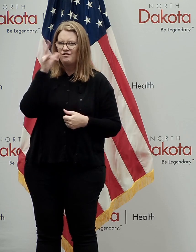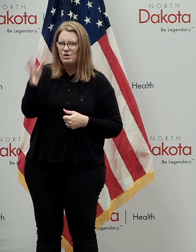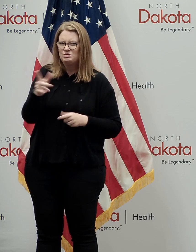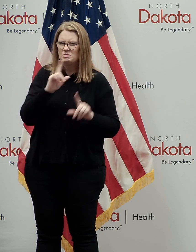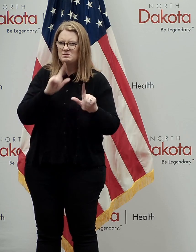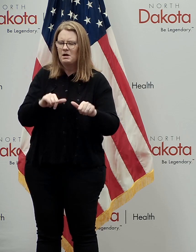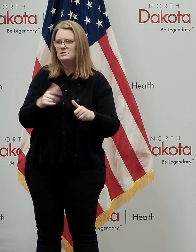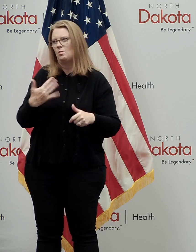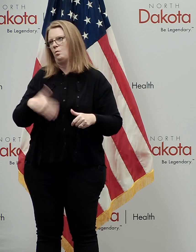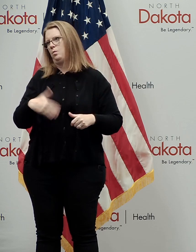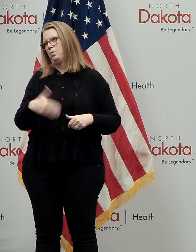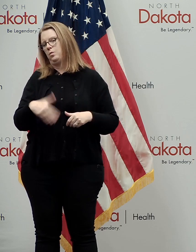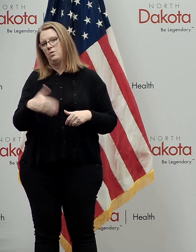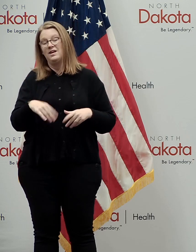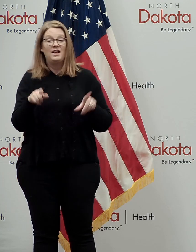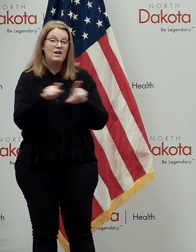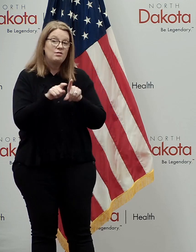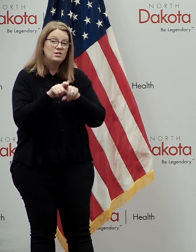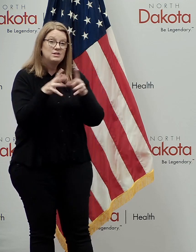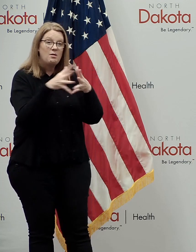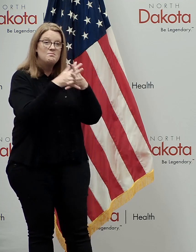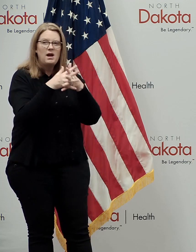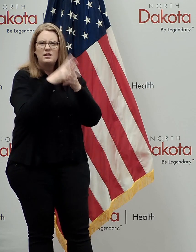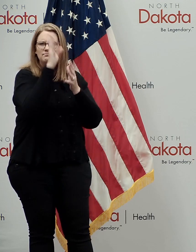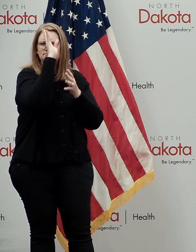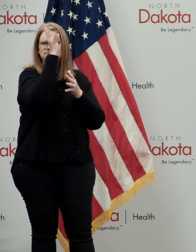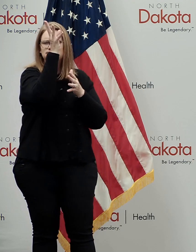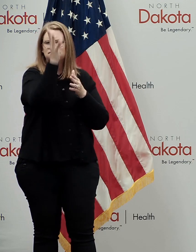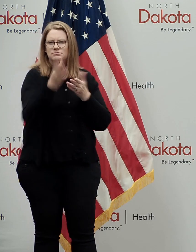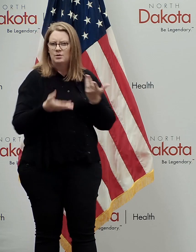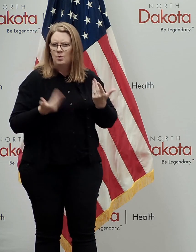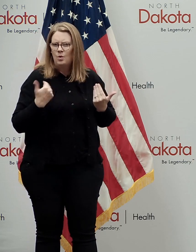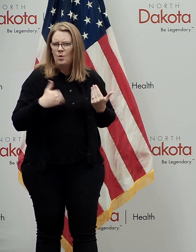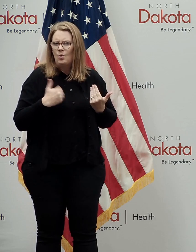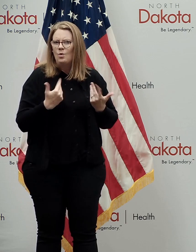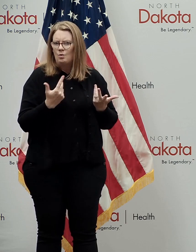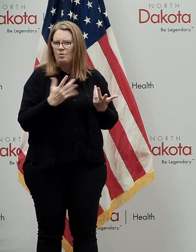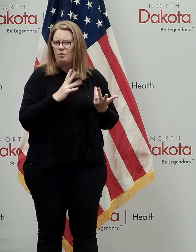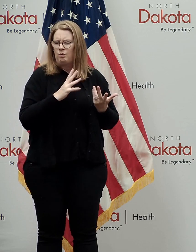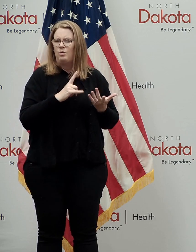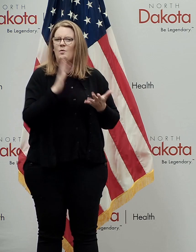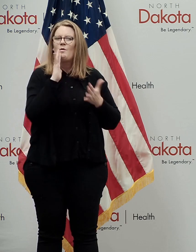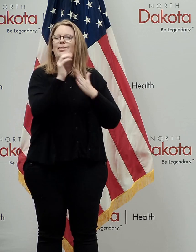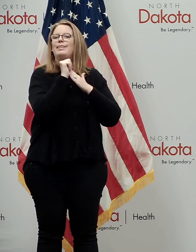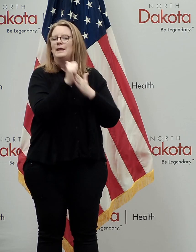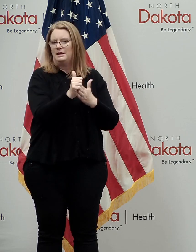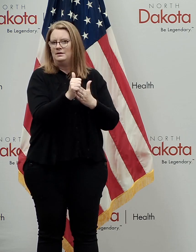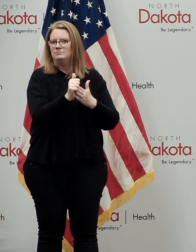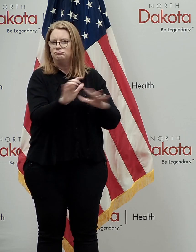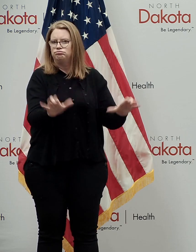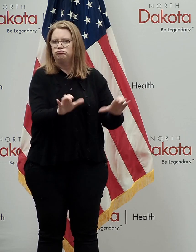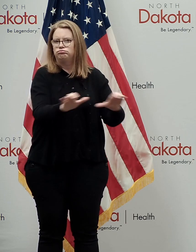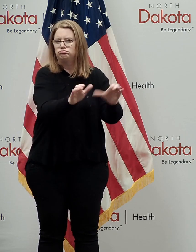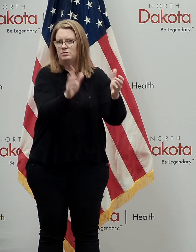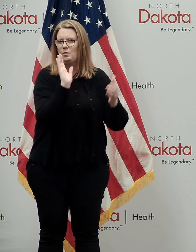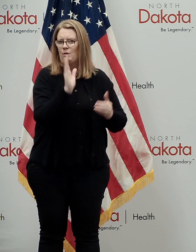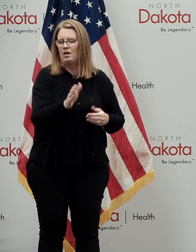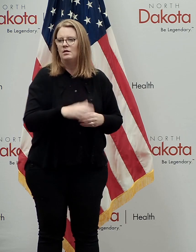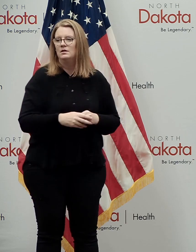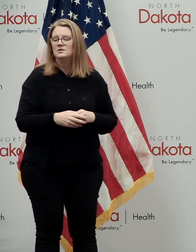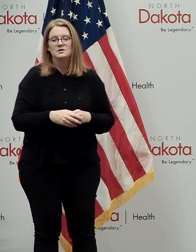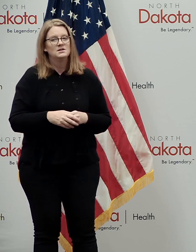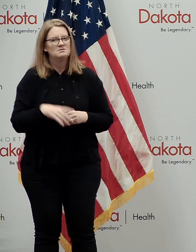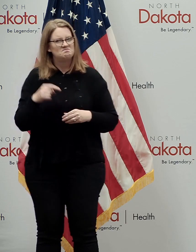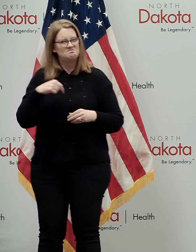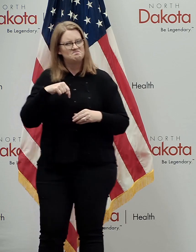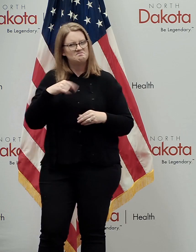And again, American ingenuity will lead the way, as we'll see once again. And so I'm feeling very optimistic about where